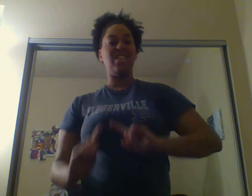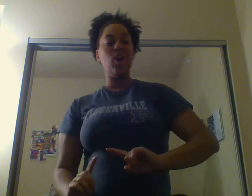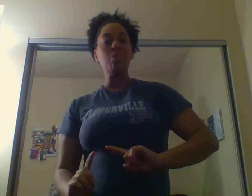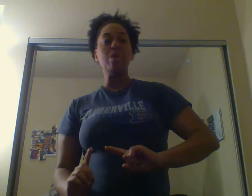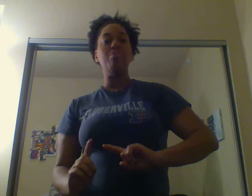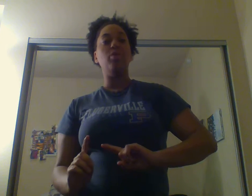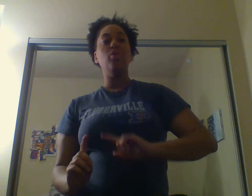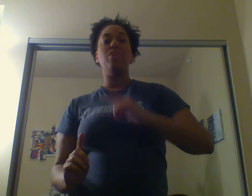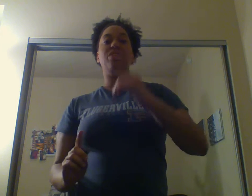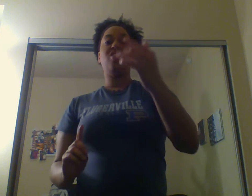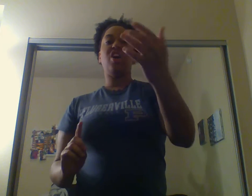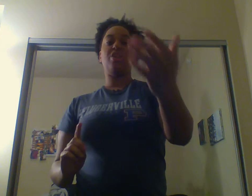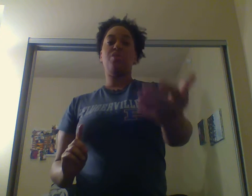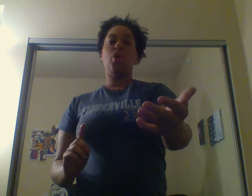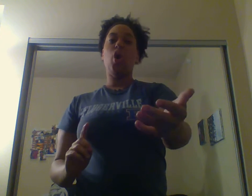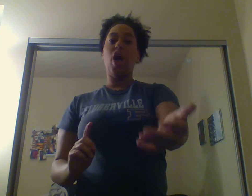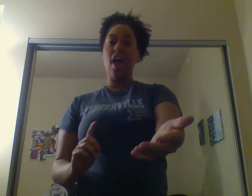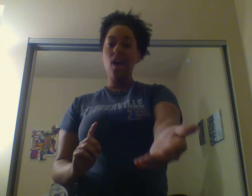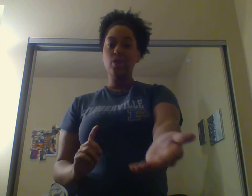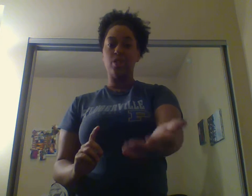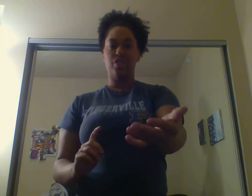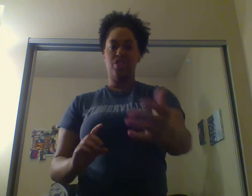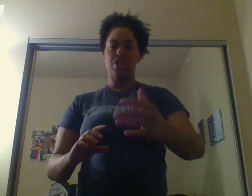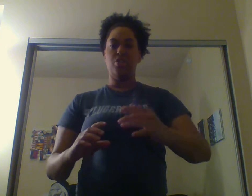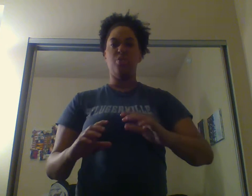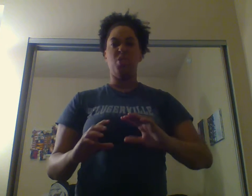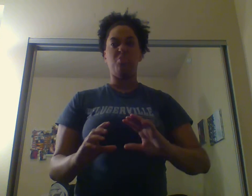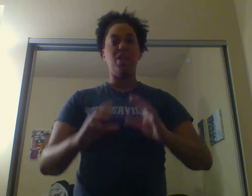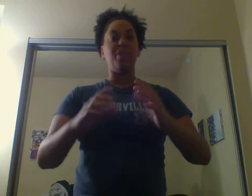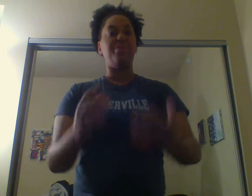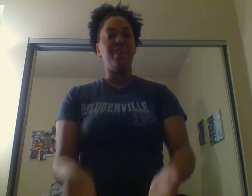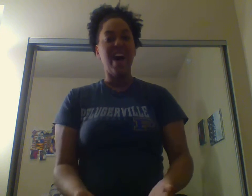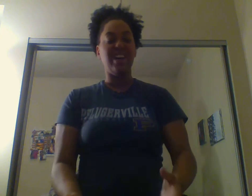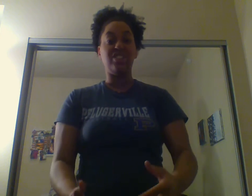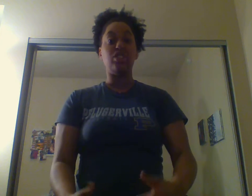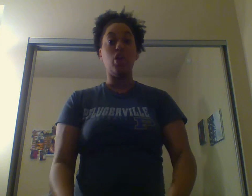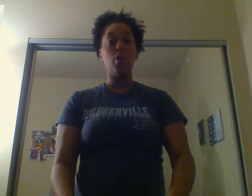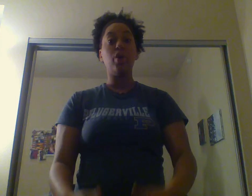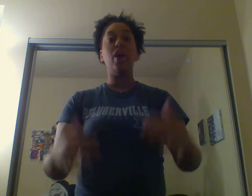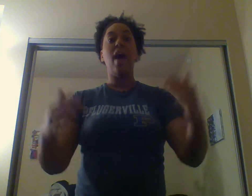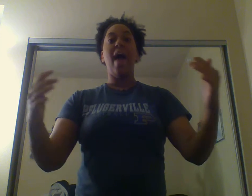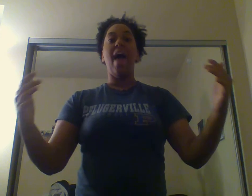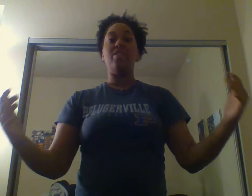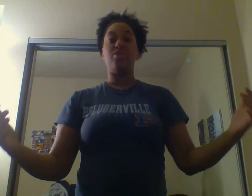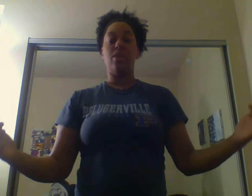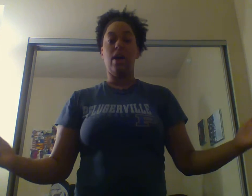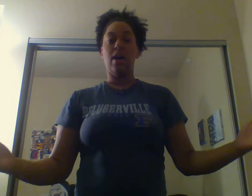young people, when talking with elders, tend to speak slower and